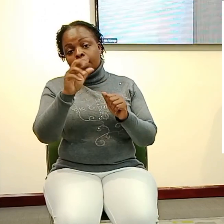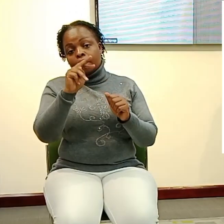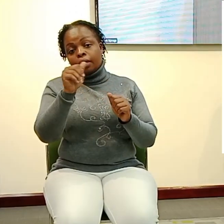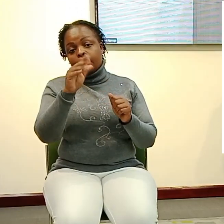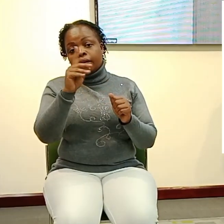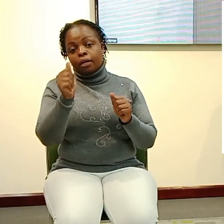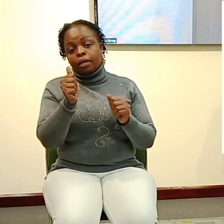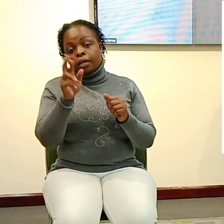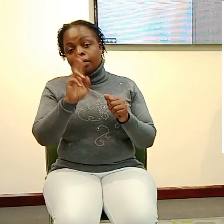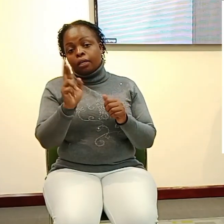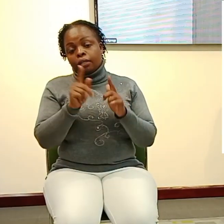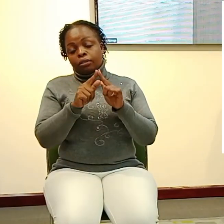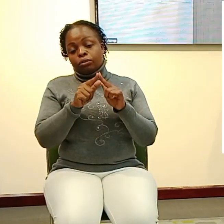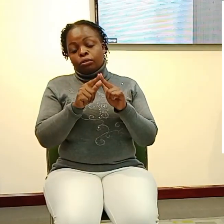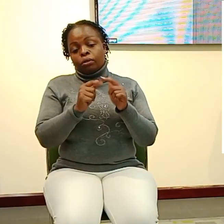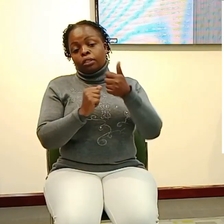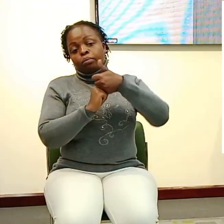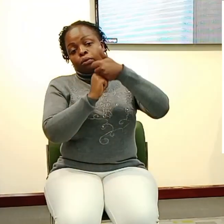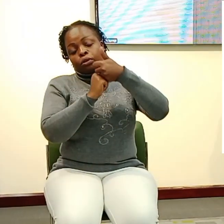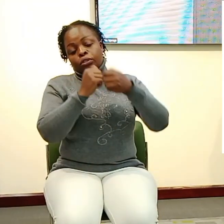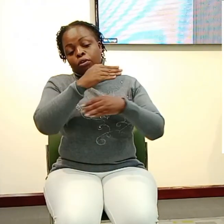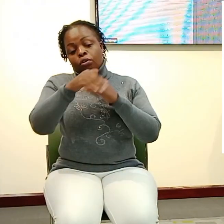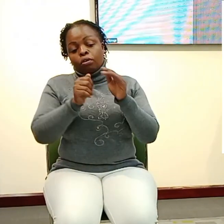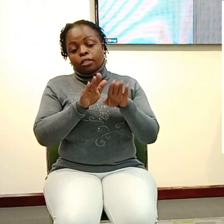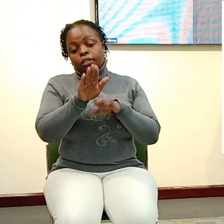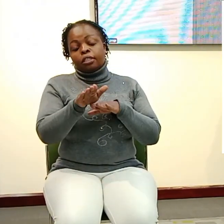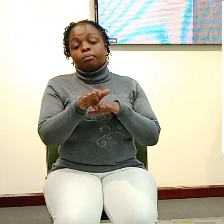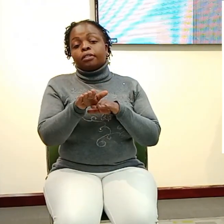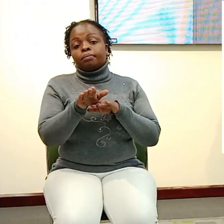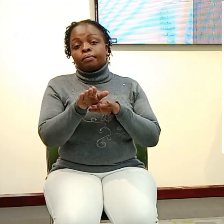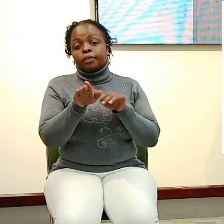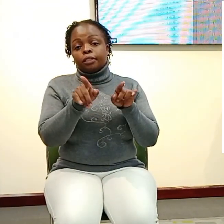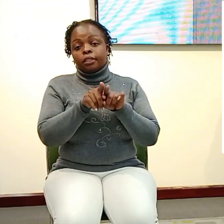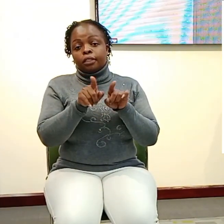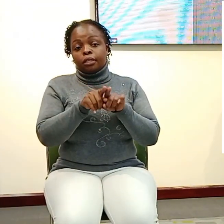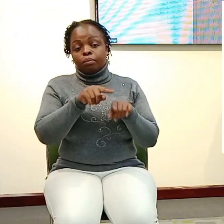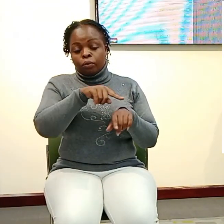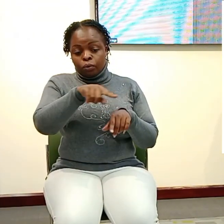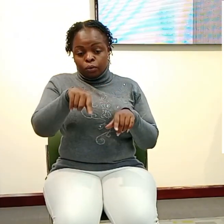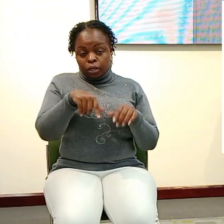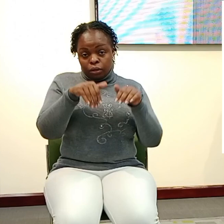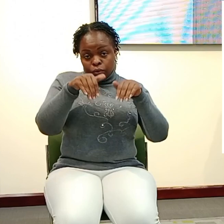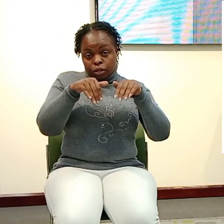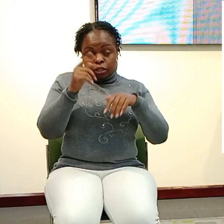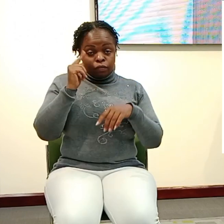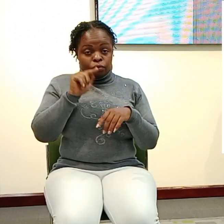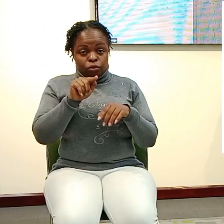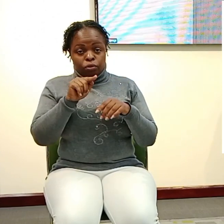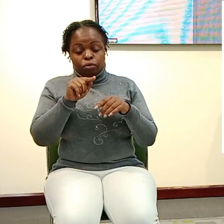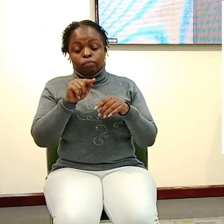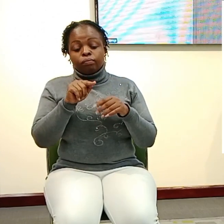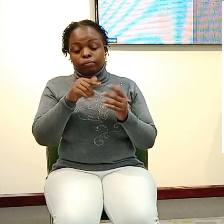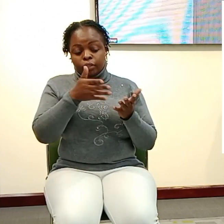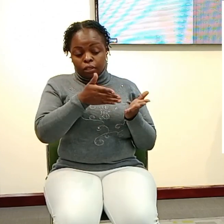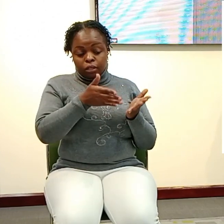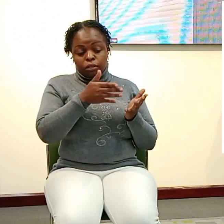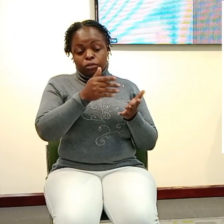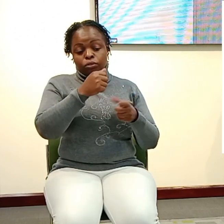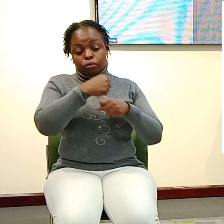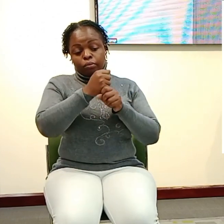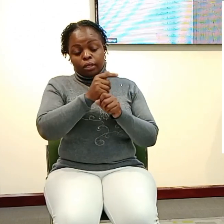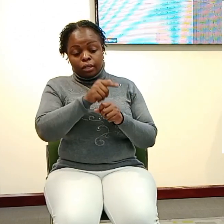to support you every step of the way. And we're rooting for you, and we're here to help us make this vision a